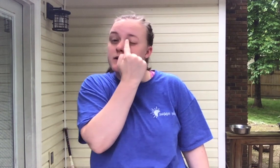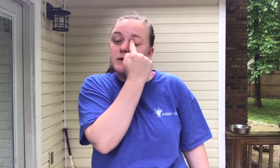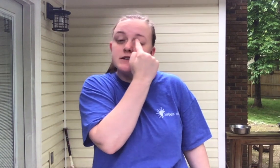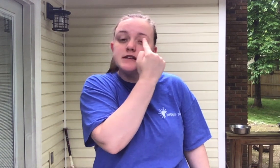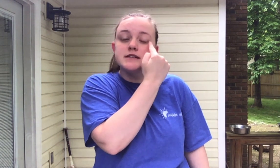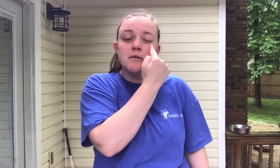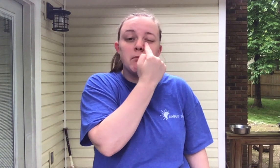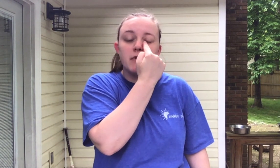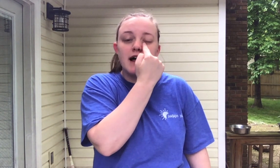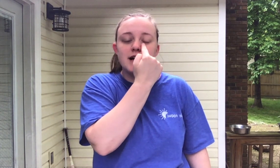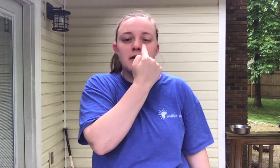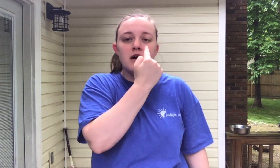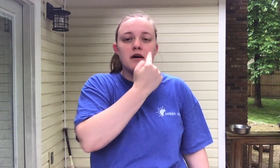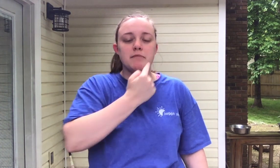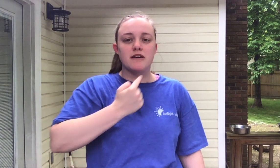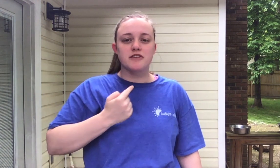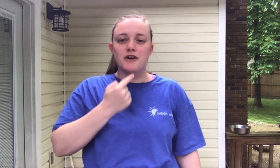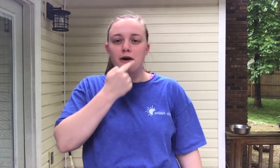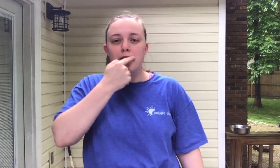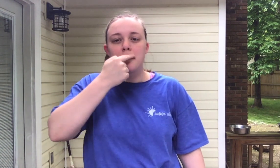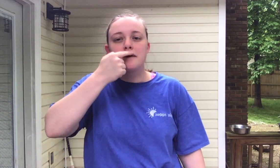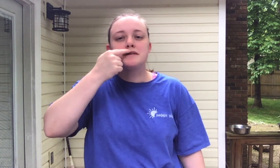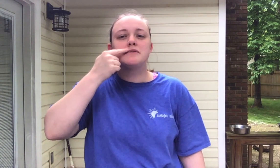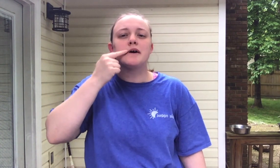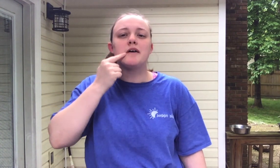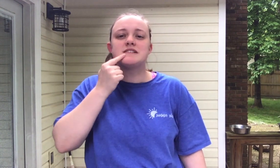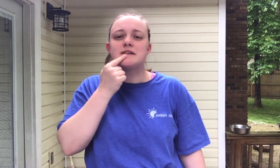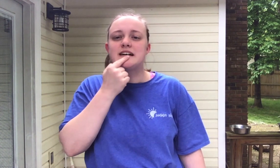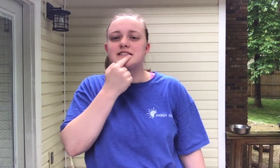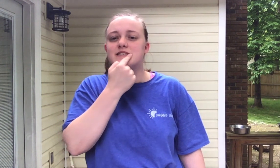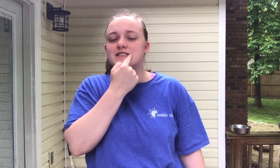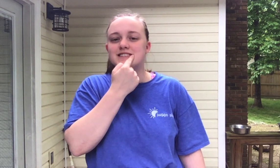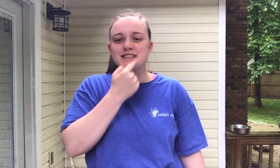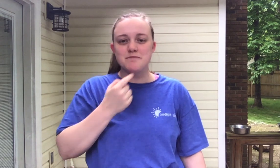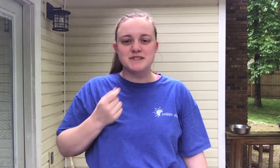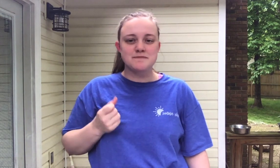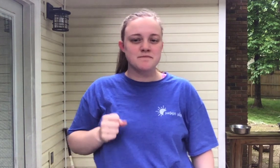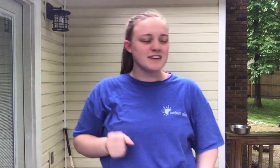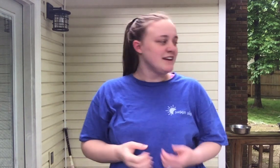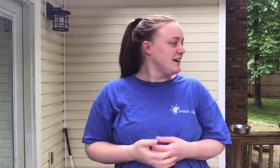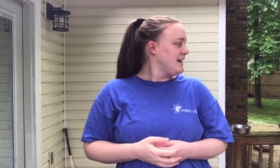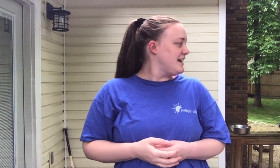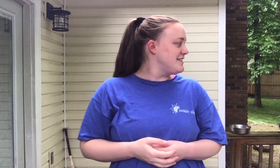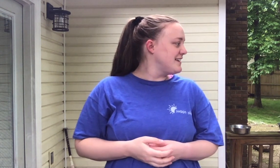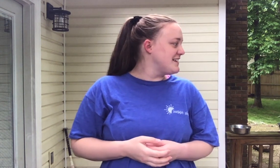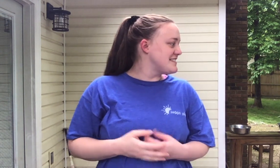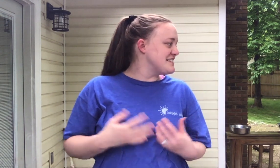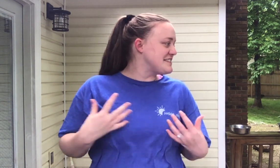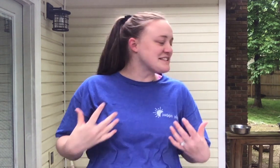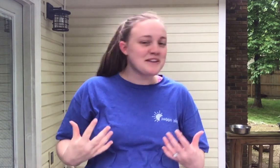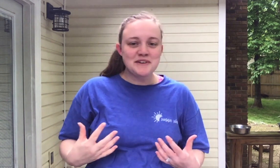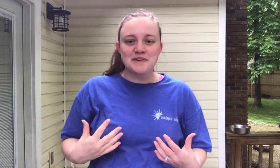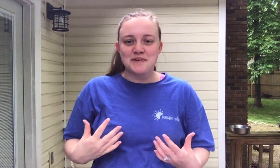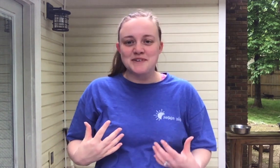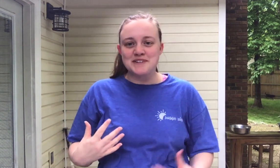because he is a black mouth cur. So he also has it on his lips. And then since he's a little older